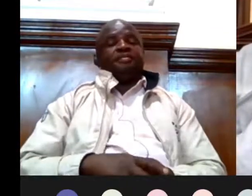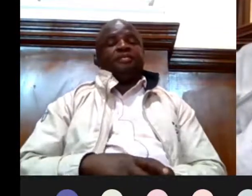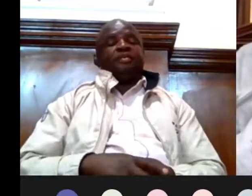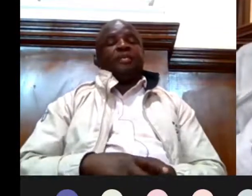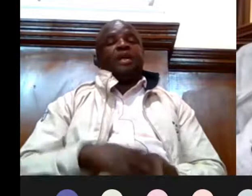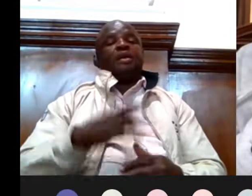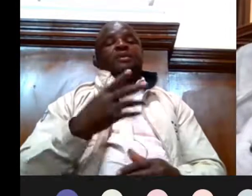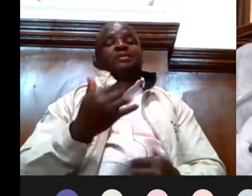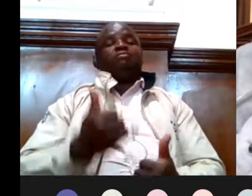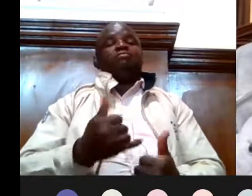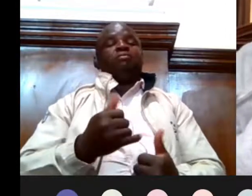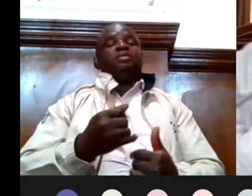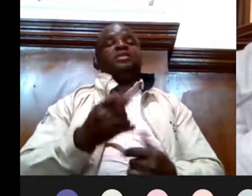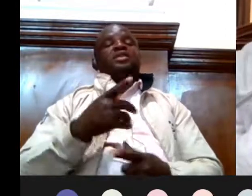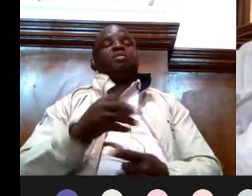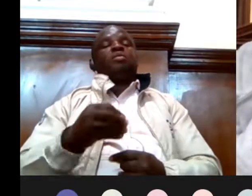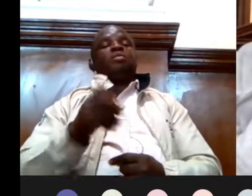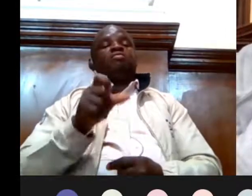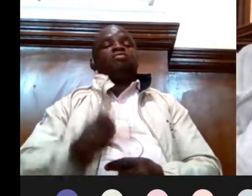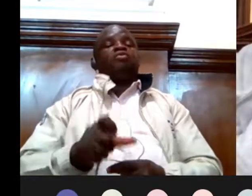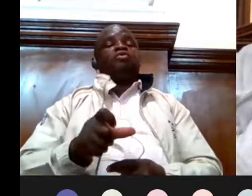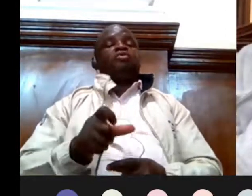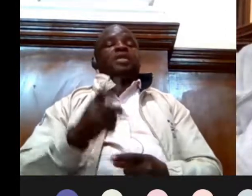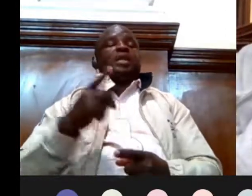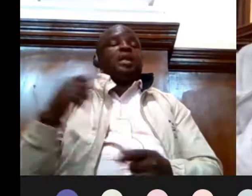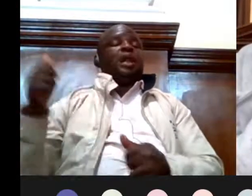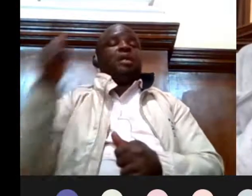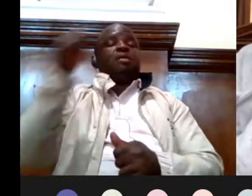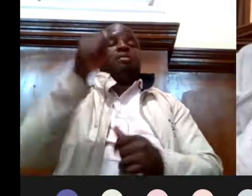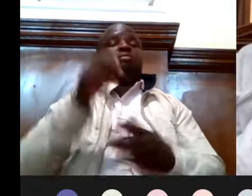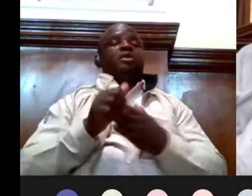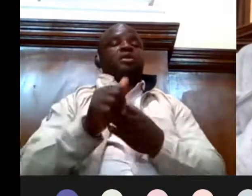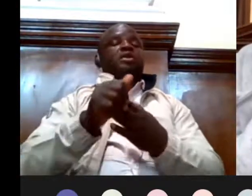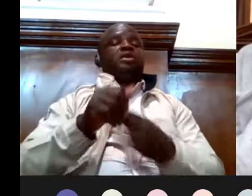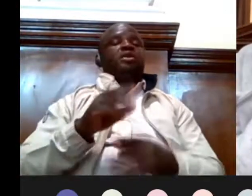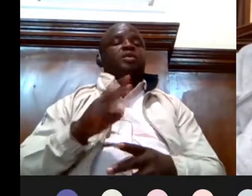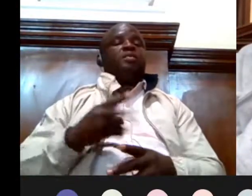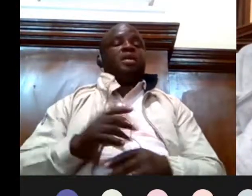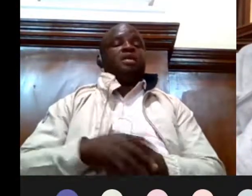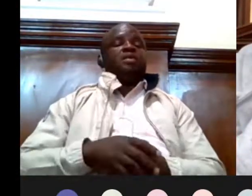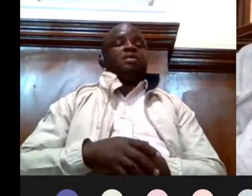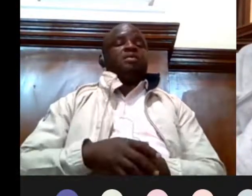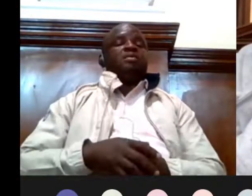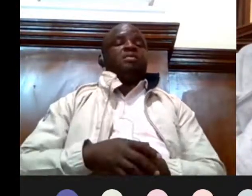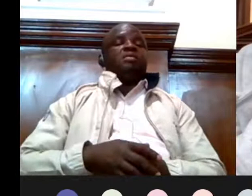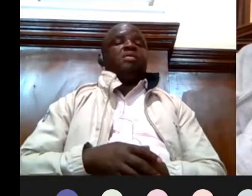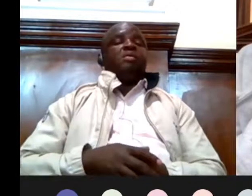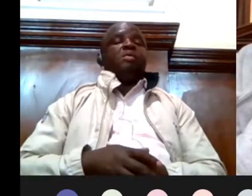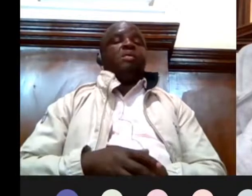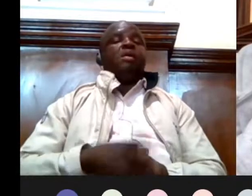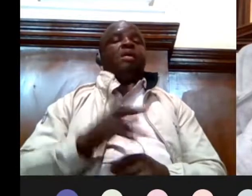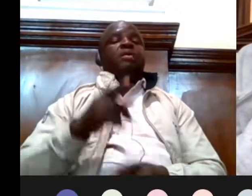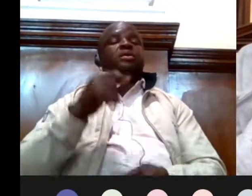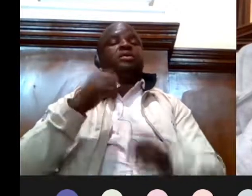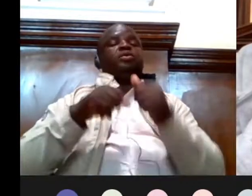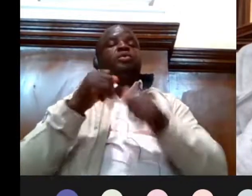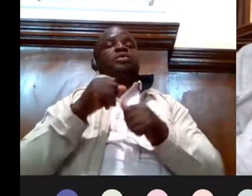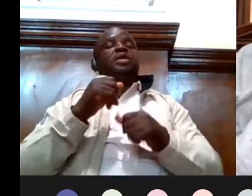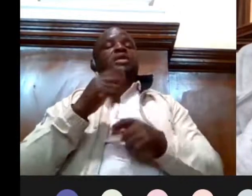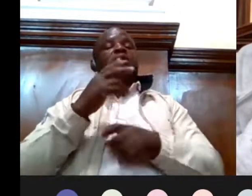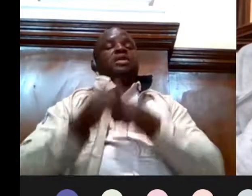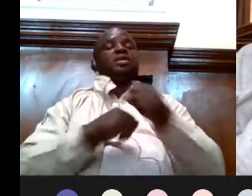tribute to pioneer of women's movement in this country, dating back to